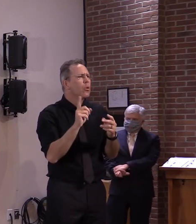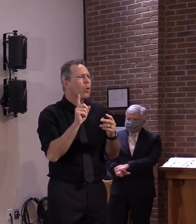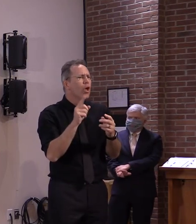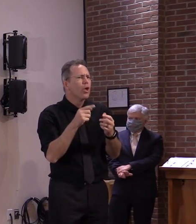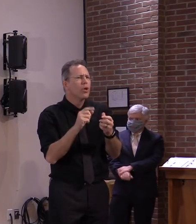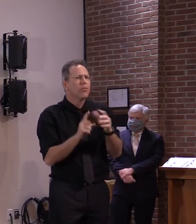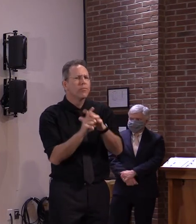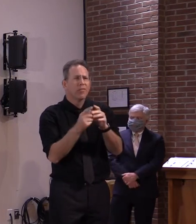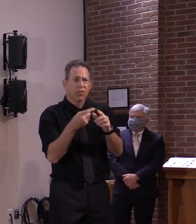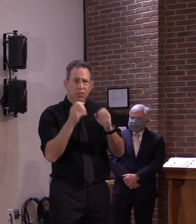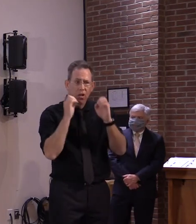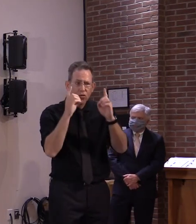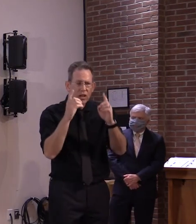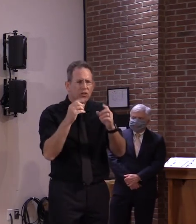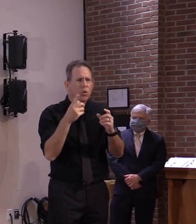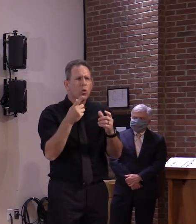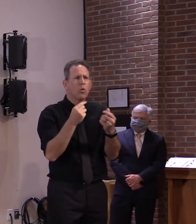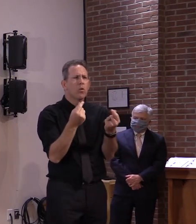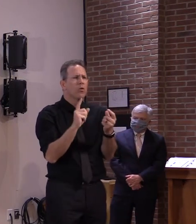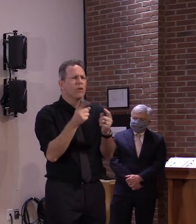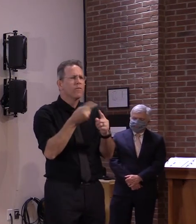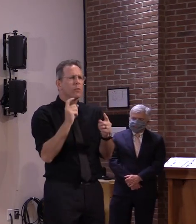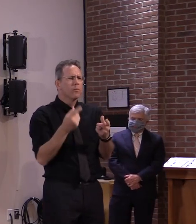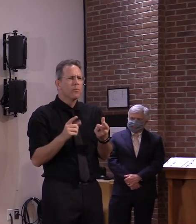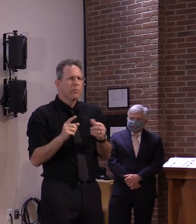I believe we do. Dr. Levine.